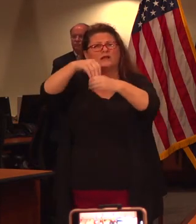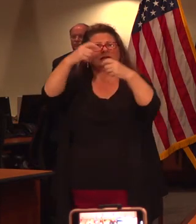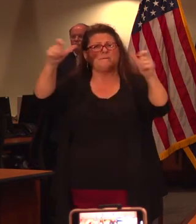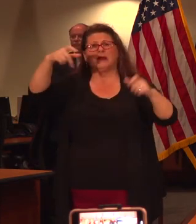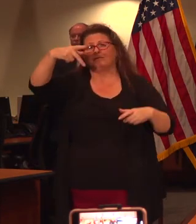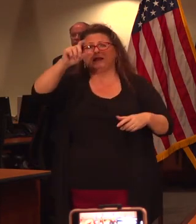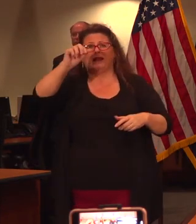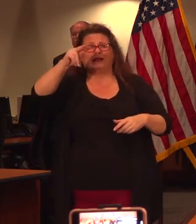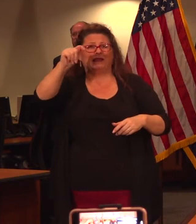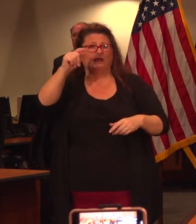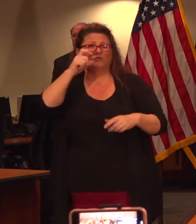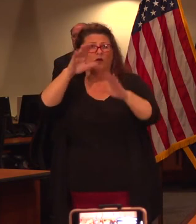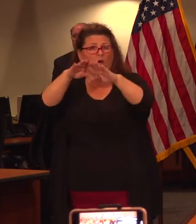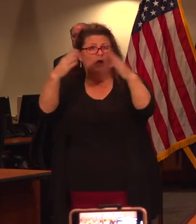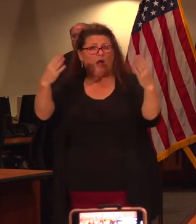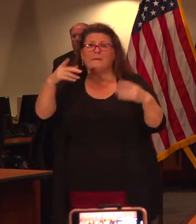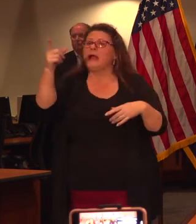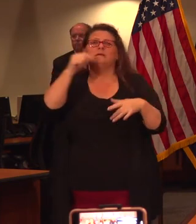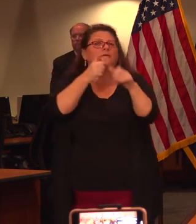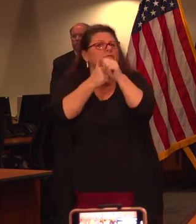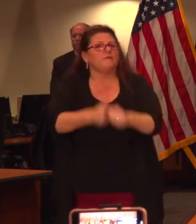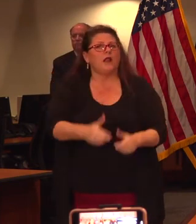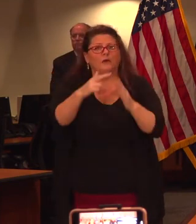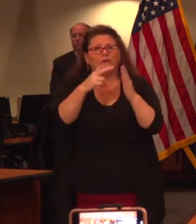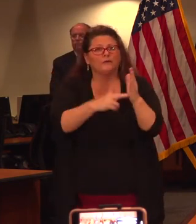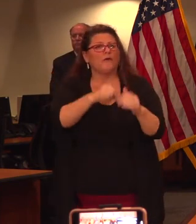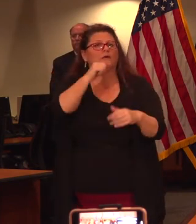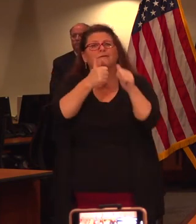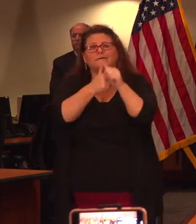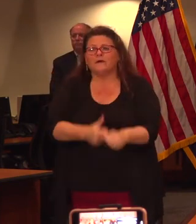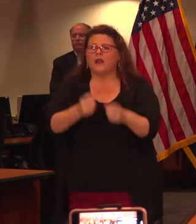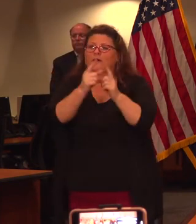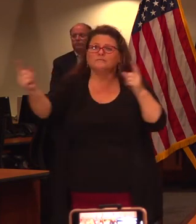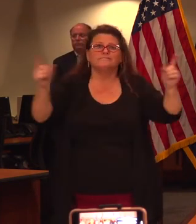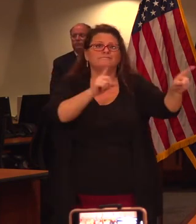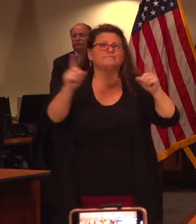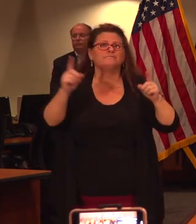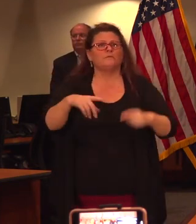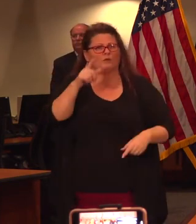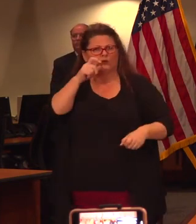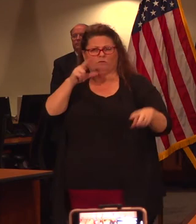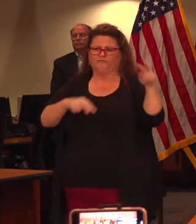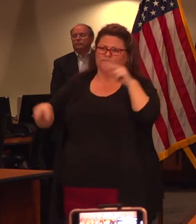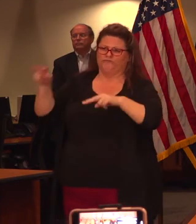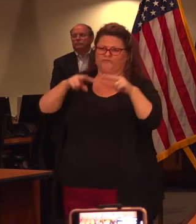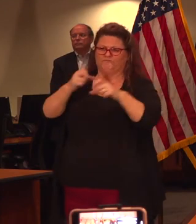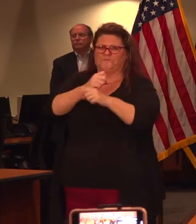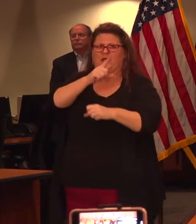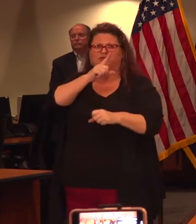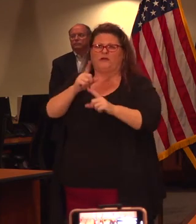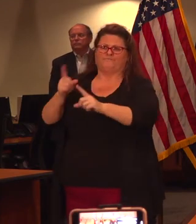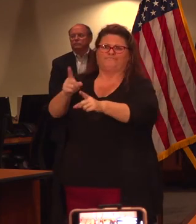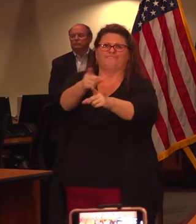plants that are still open, saying that they're not following proper social distancing measures. Who's enforcing to make sure that these, you know, big